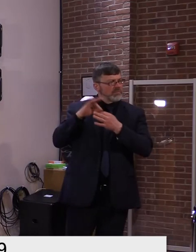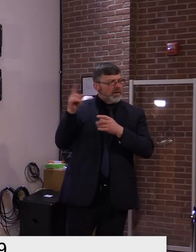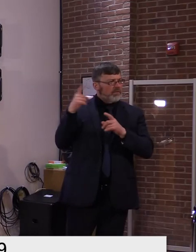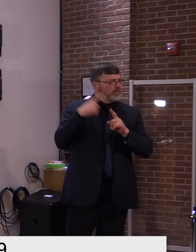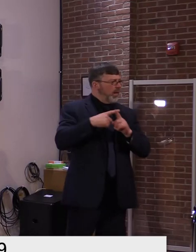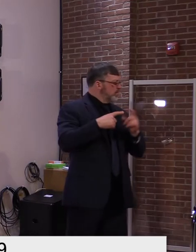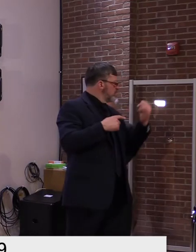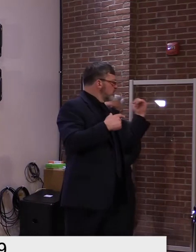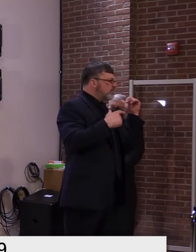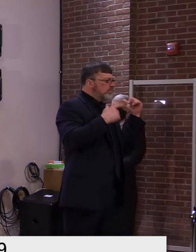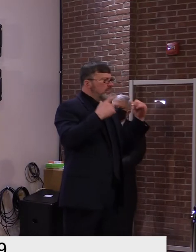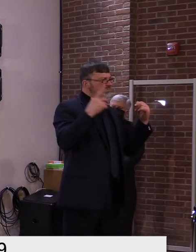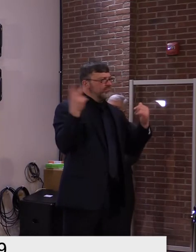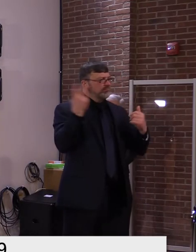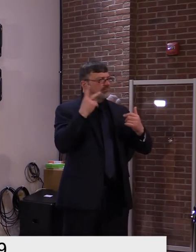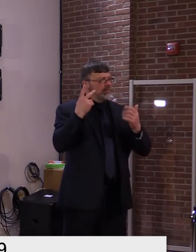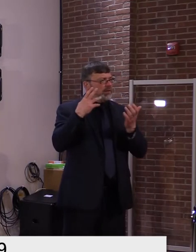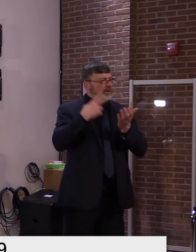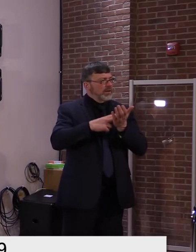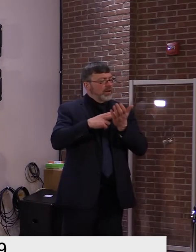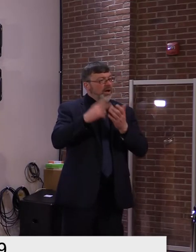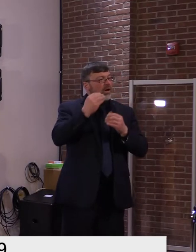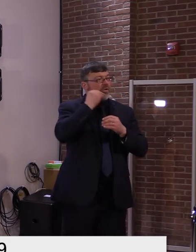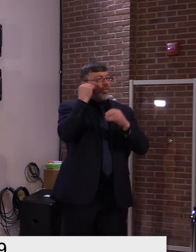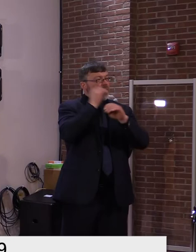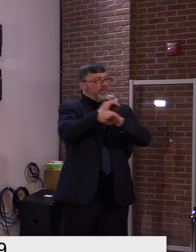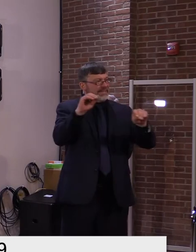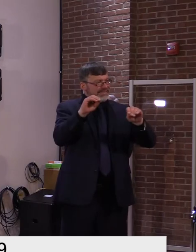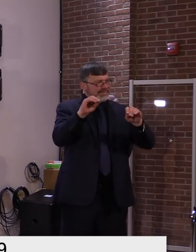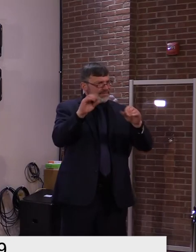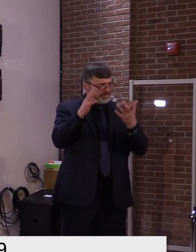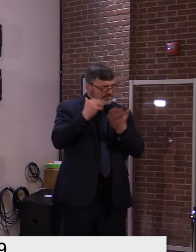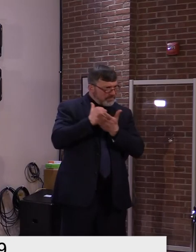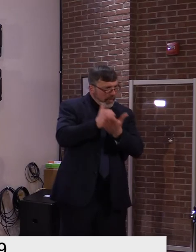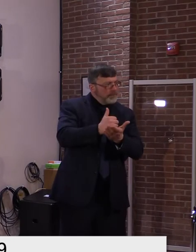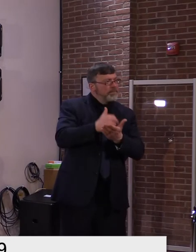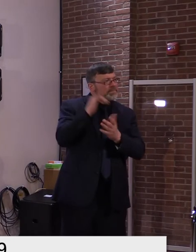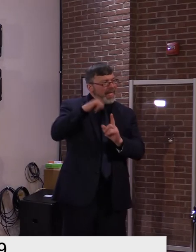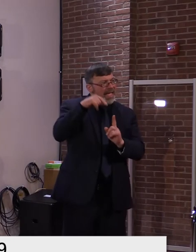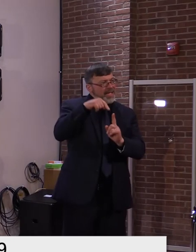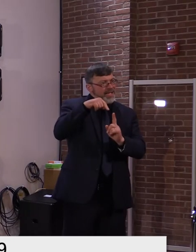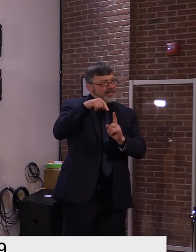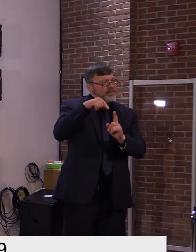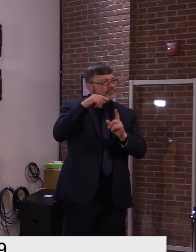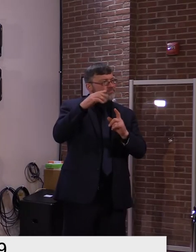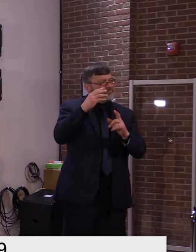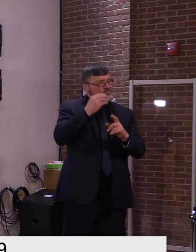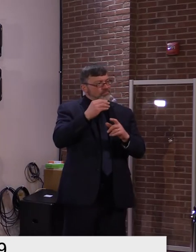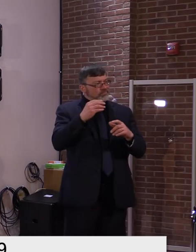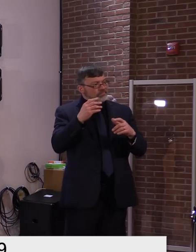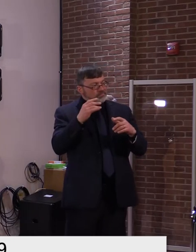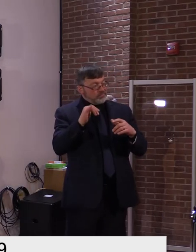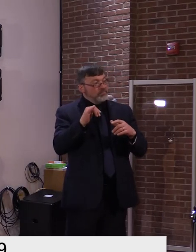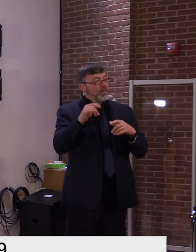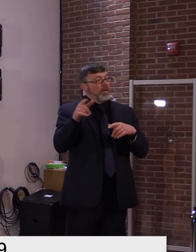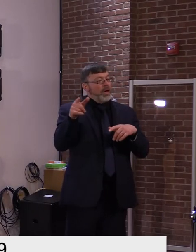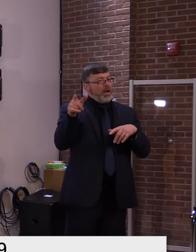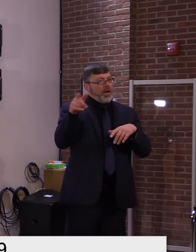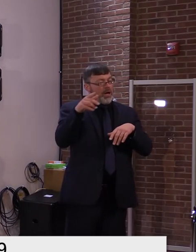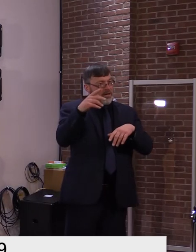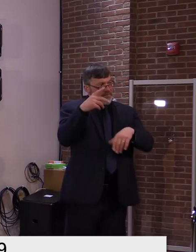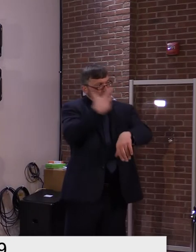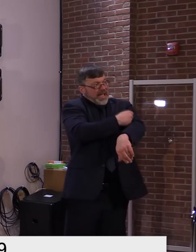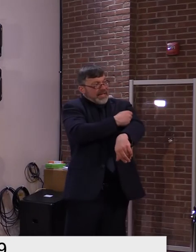Dave Iacoboni of Morristown on the Appropriations Committee recently said that allocating the state government share of the Recovery